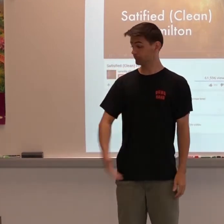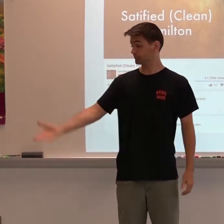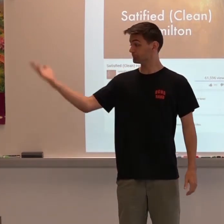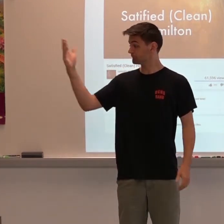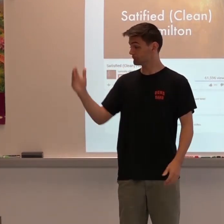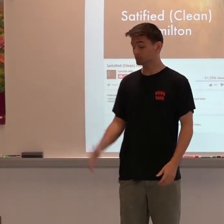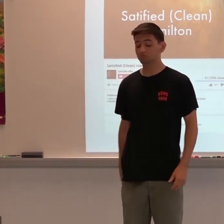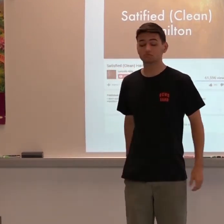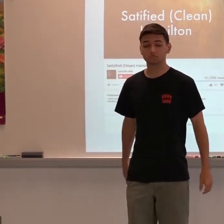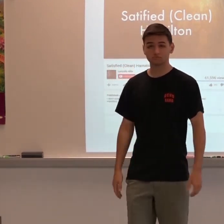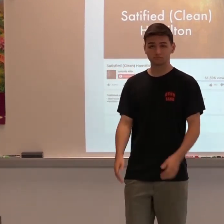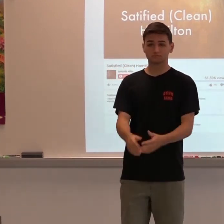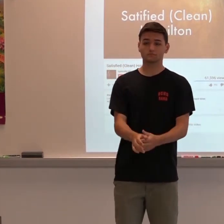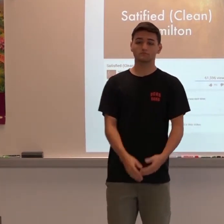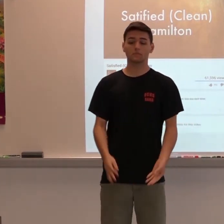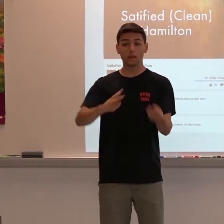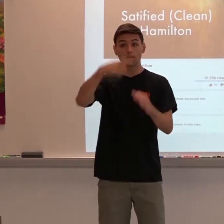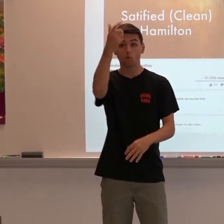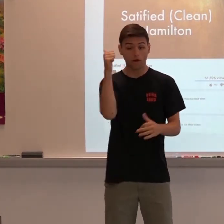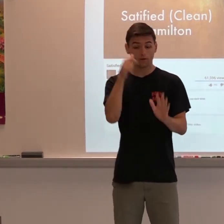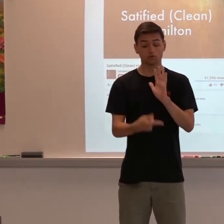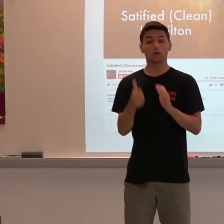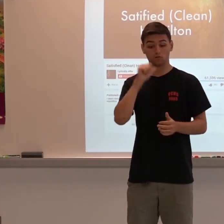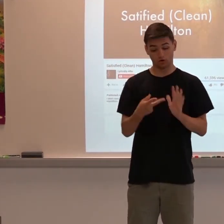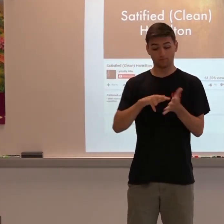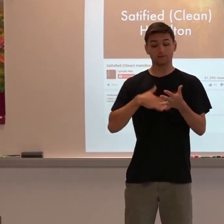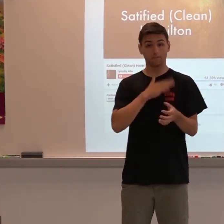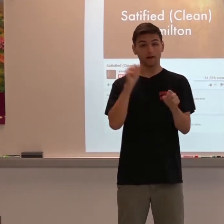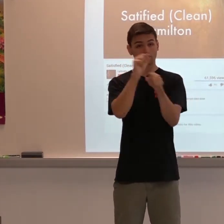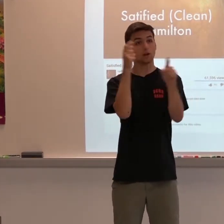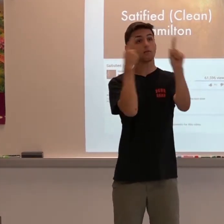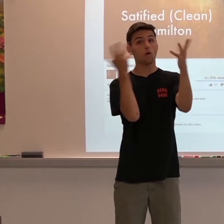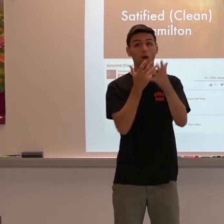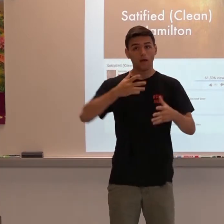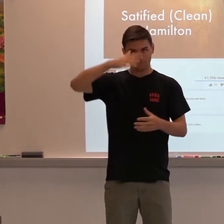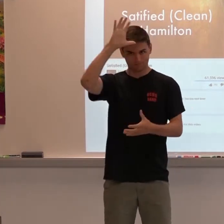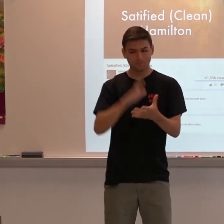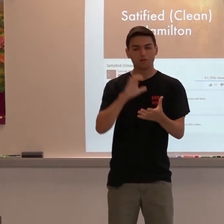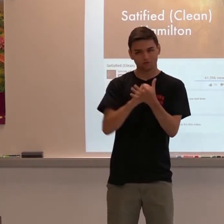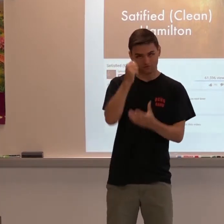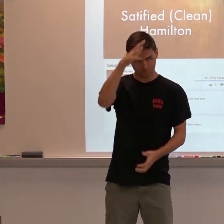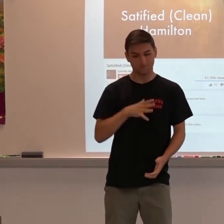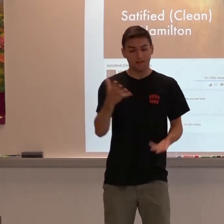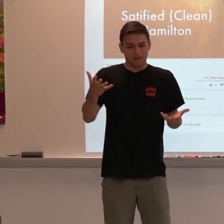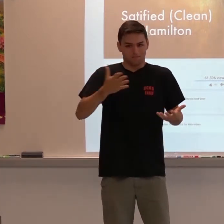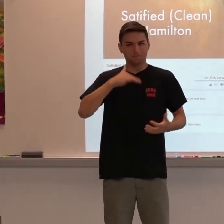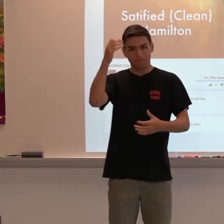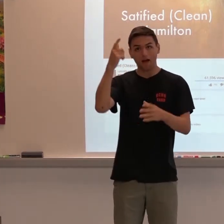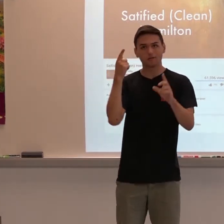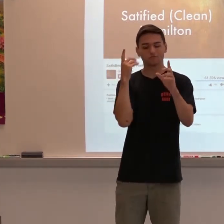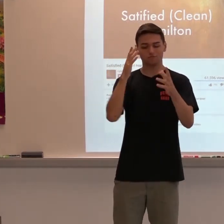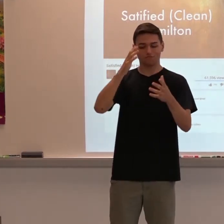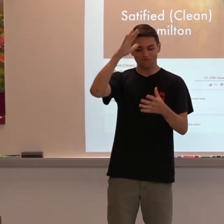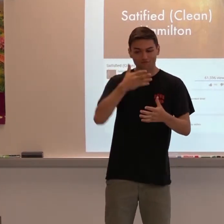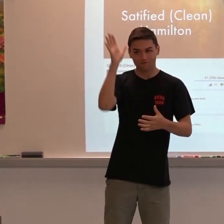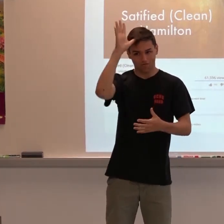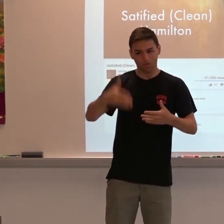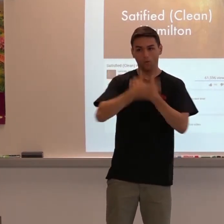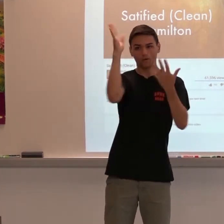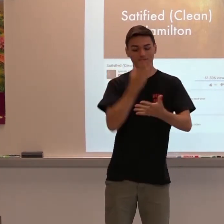all means, lead the way. Number 1, I'm a girl in a world in which my only job is to marry rich. My father has no son, so I'm the